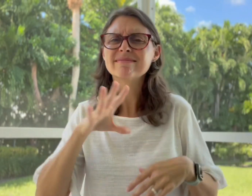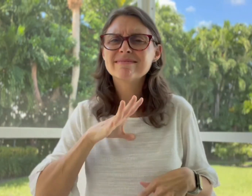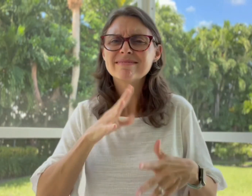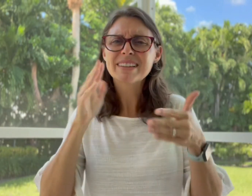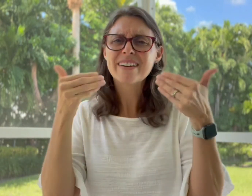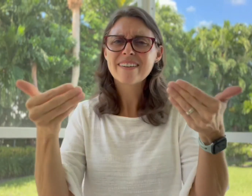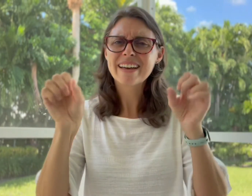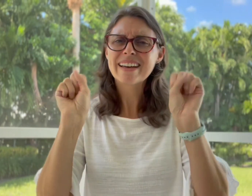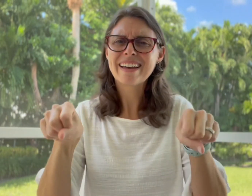here.